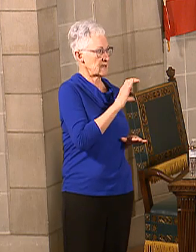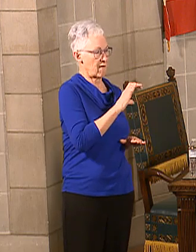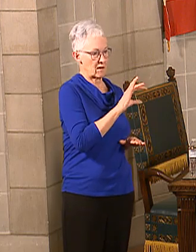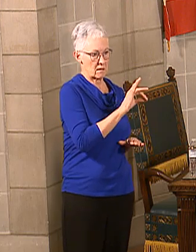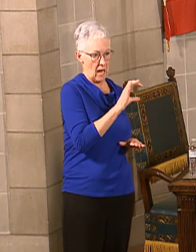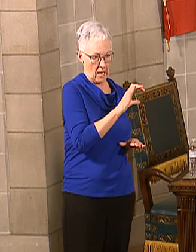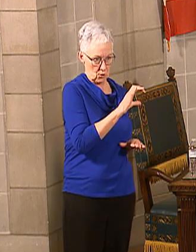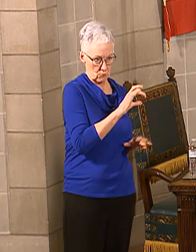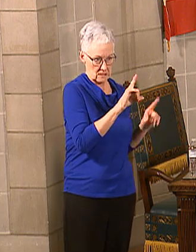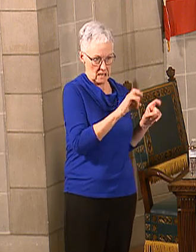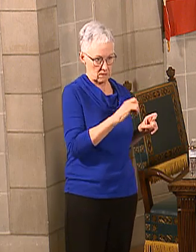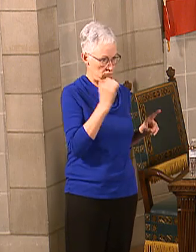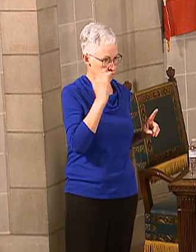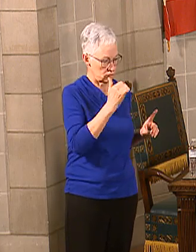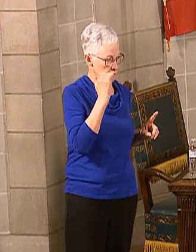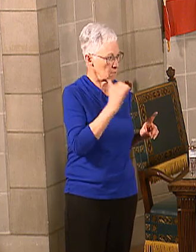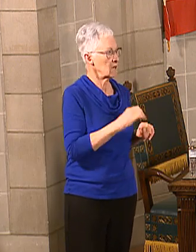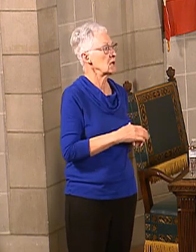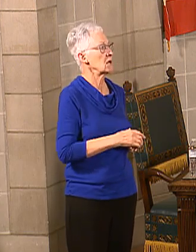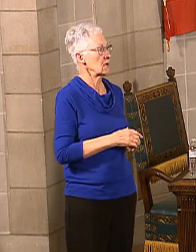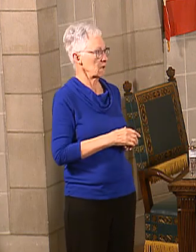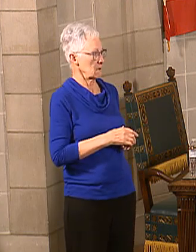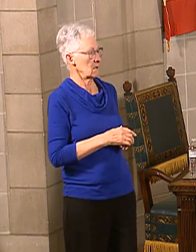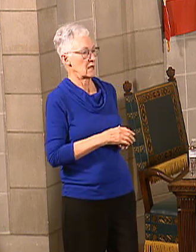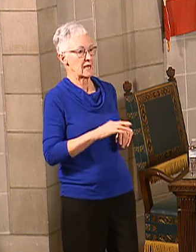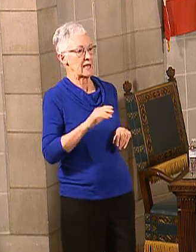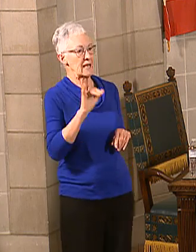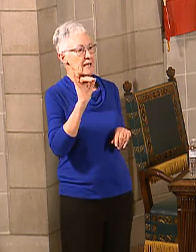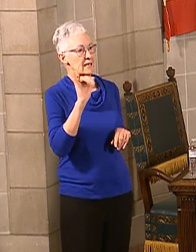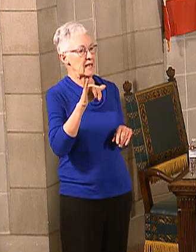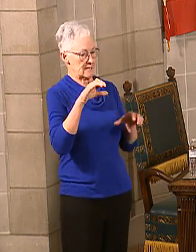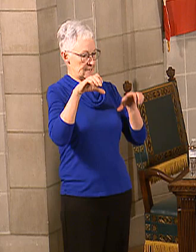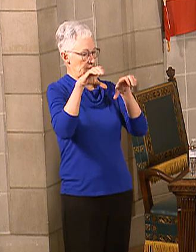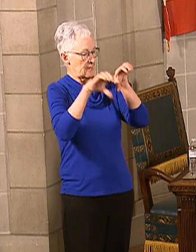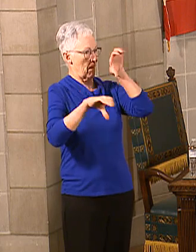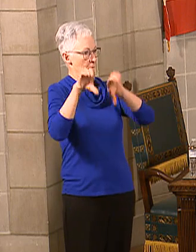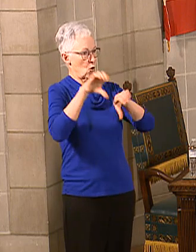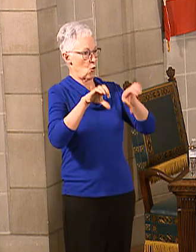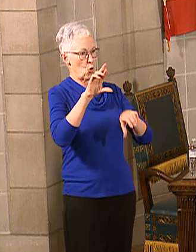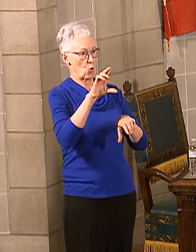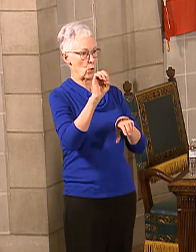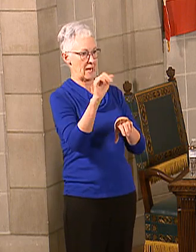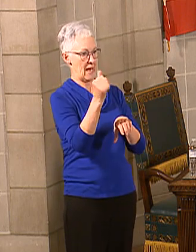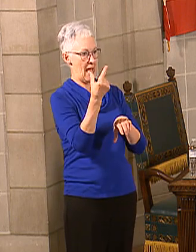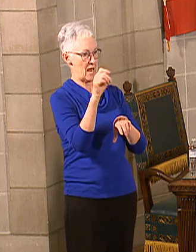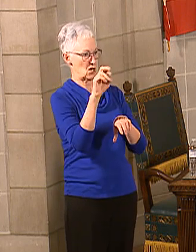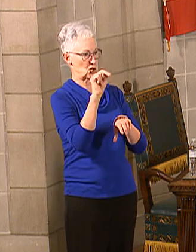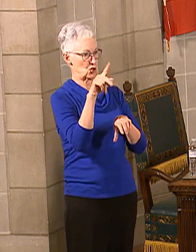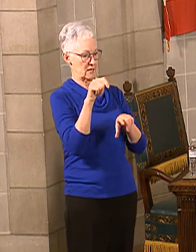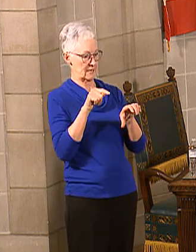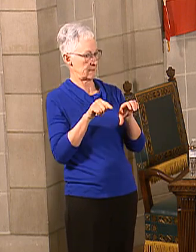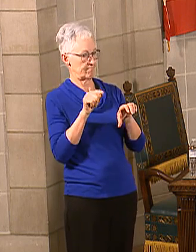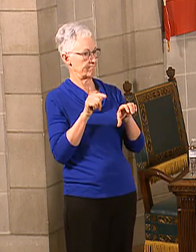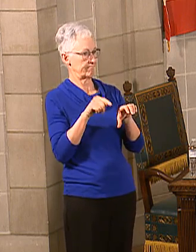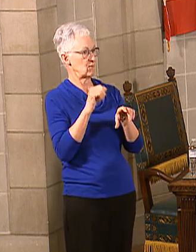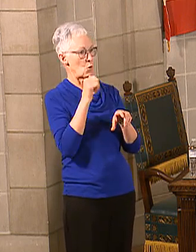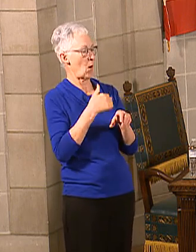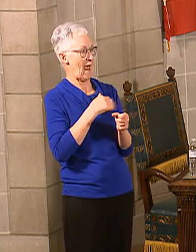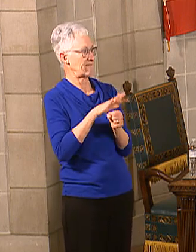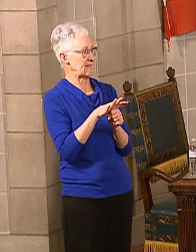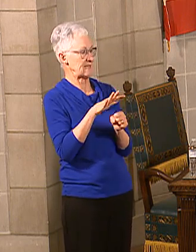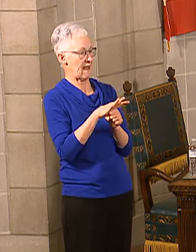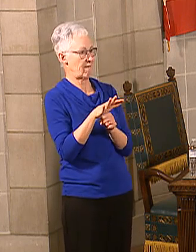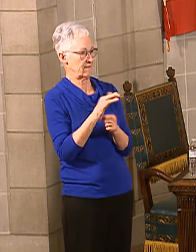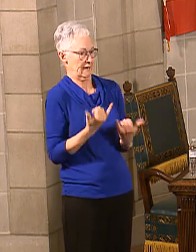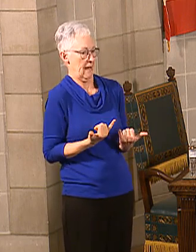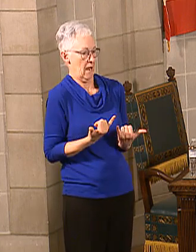number of tests. And you're correct, it's the reagents right now. And we have a lot of reagents